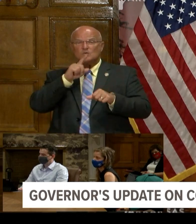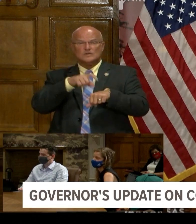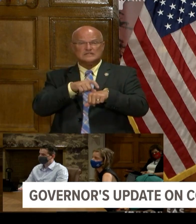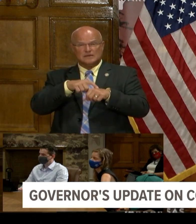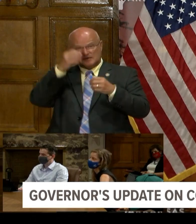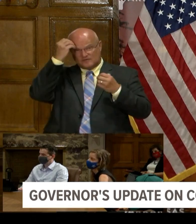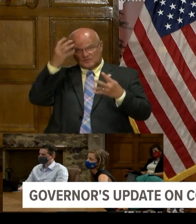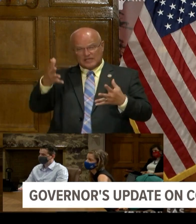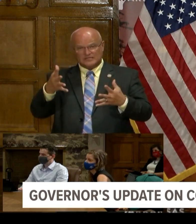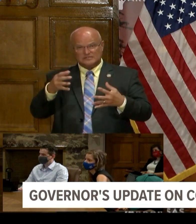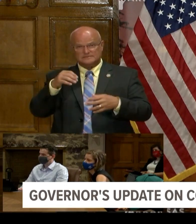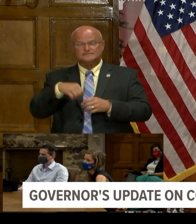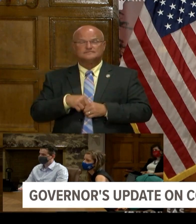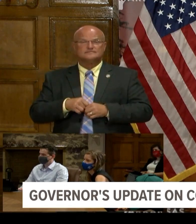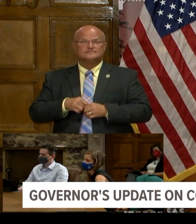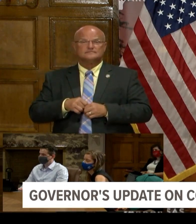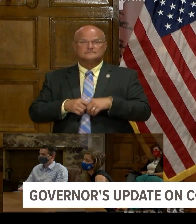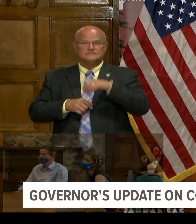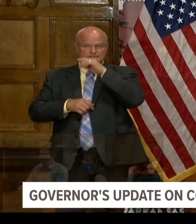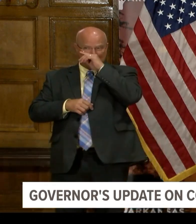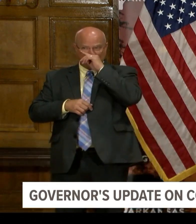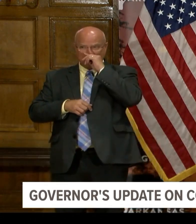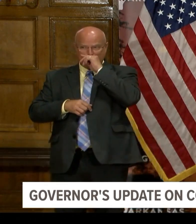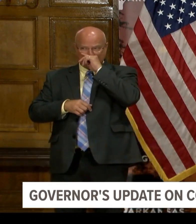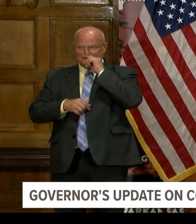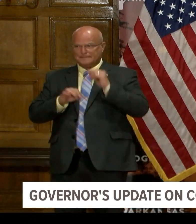on their own web pages? John?